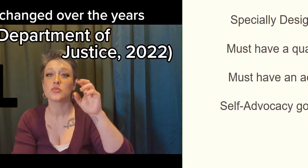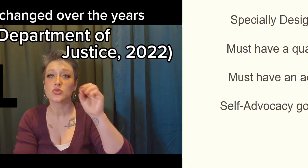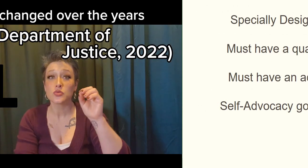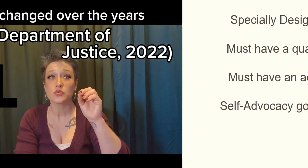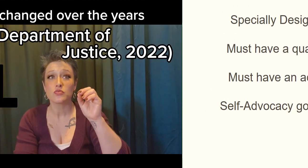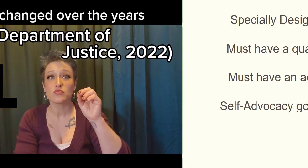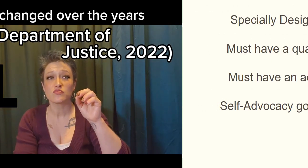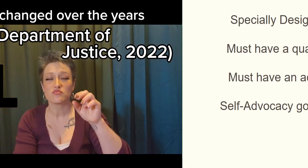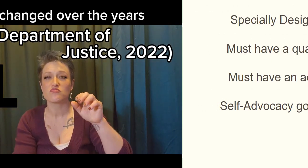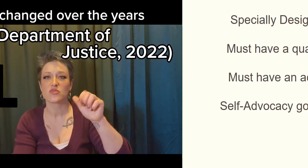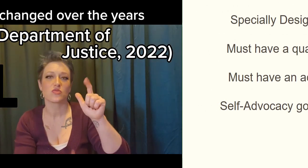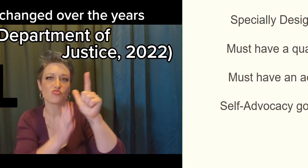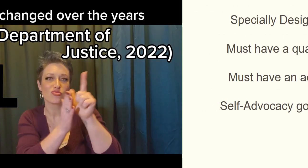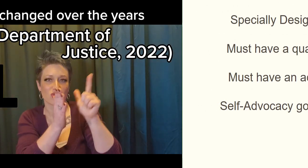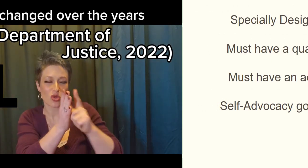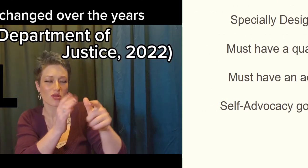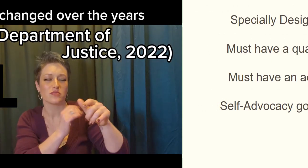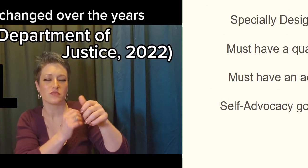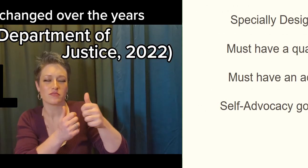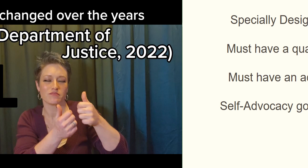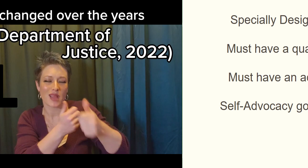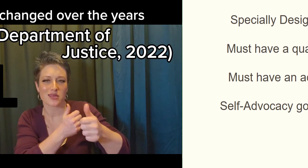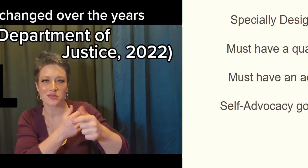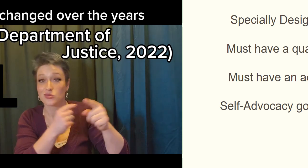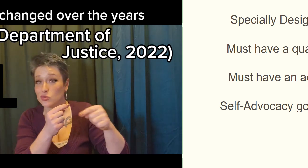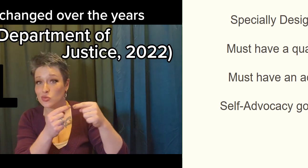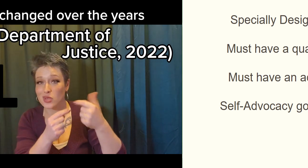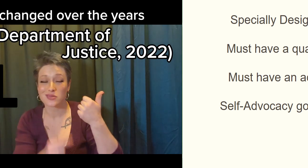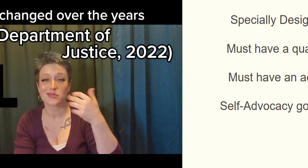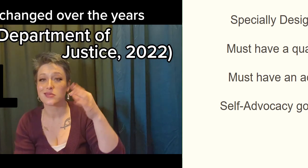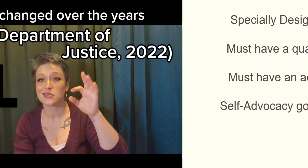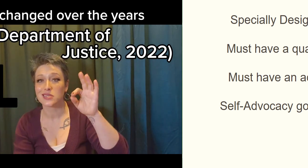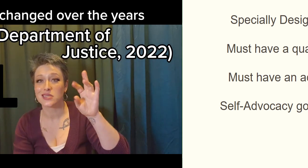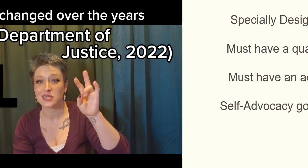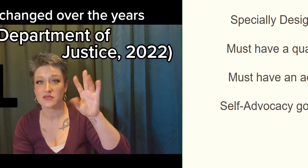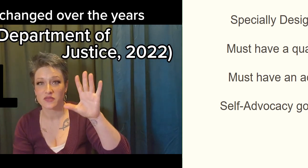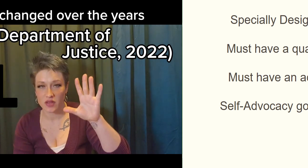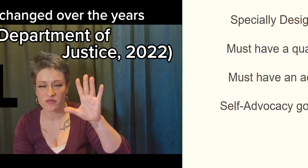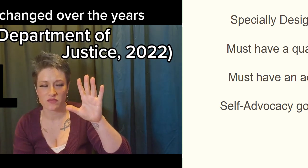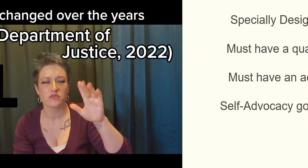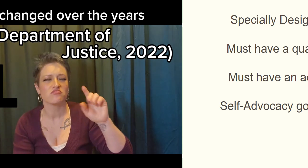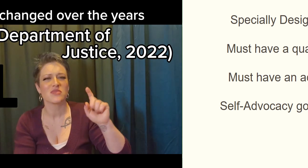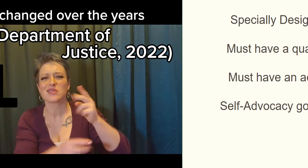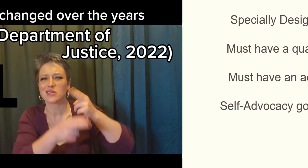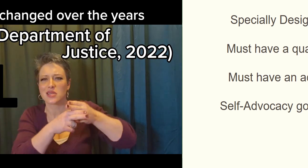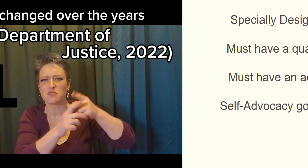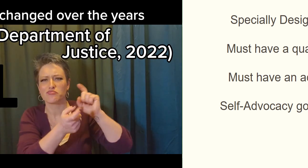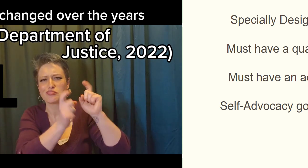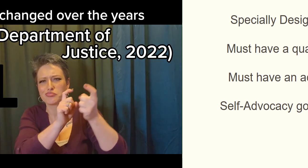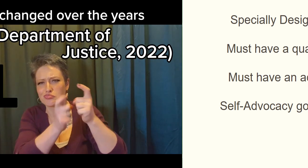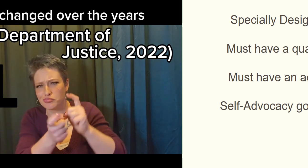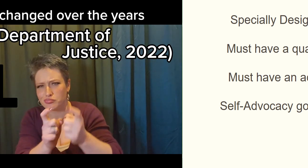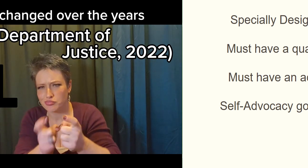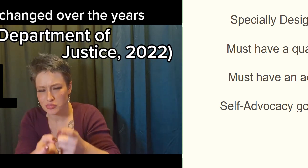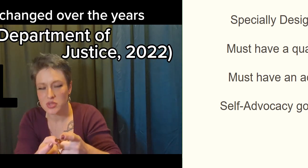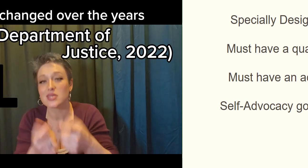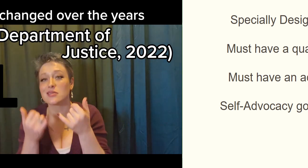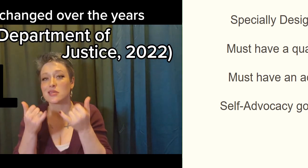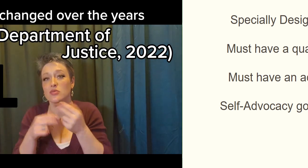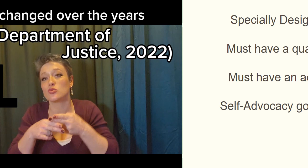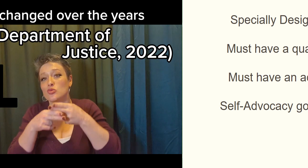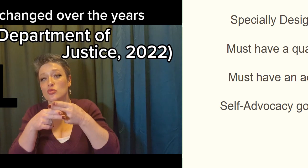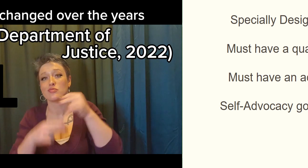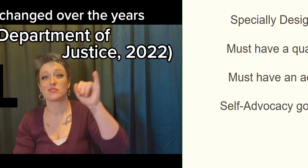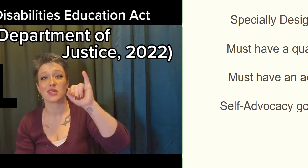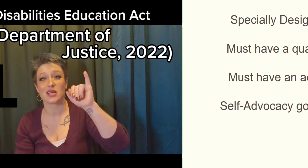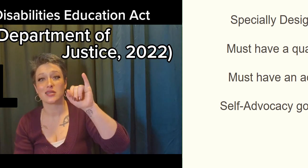All right. So this law passed in 1975, And the name has changed over the